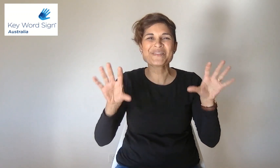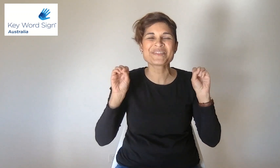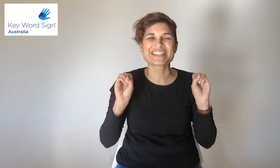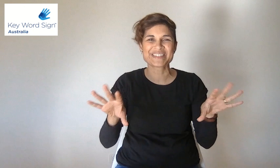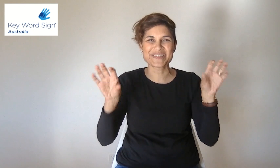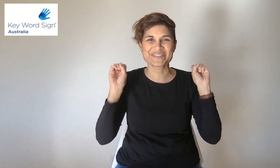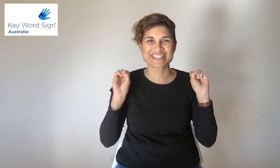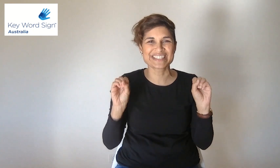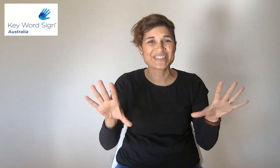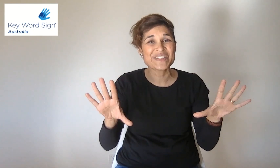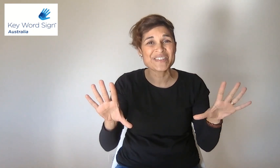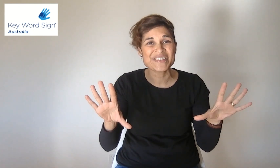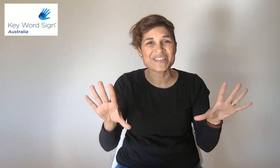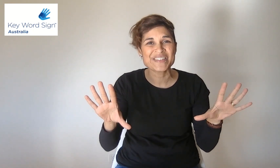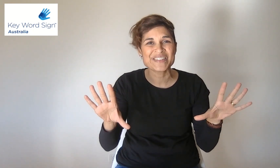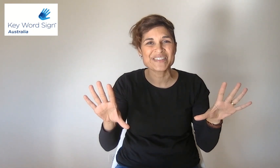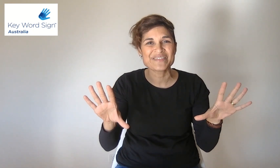de gloomp, de gloomp.